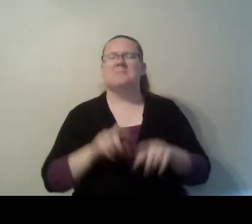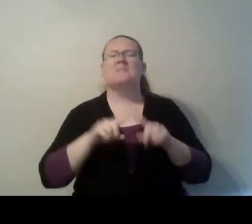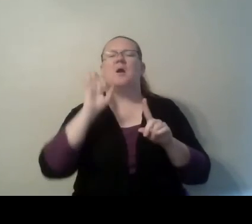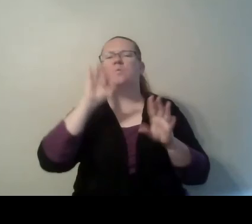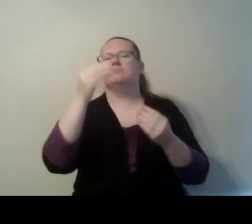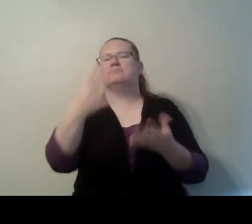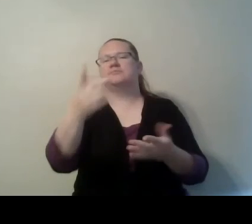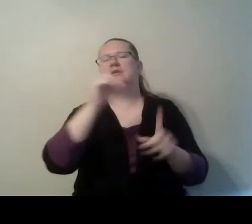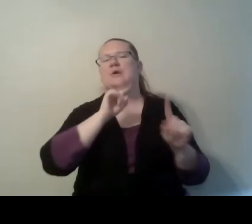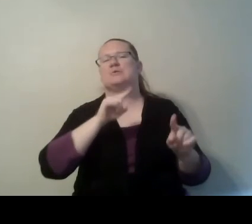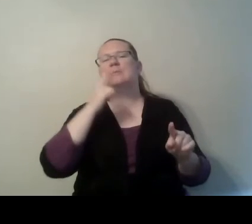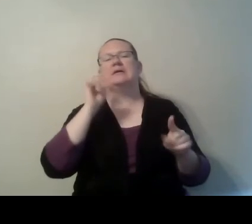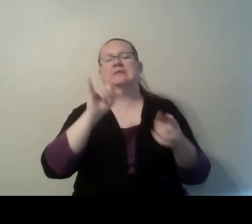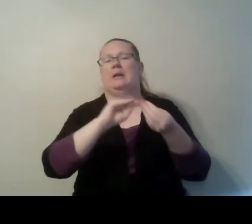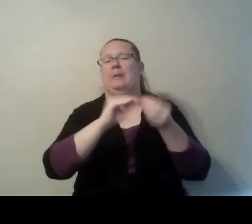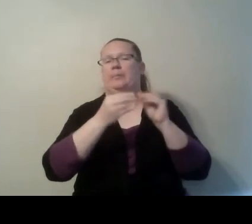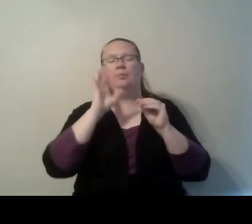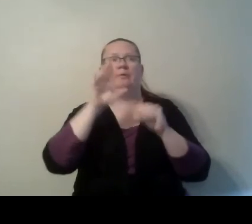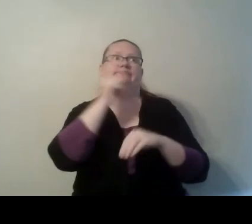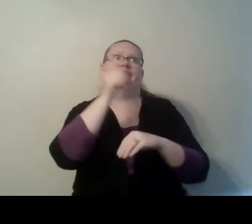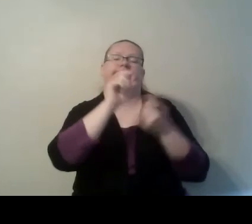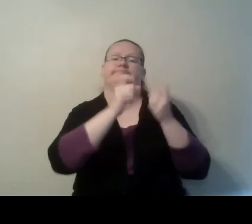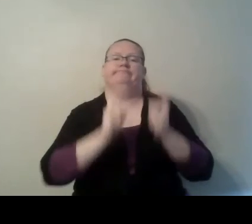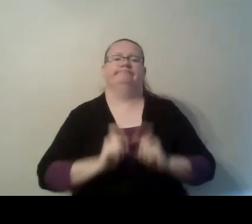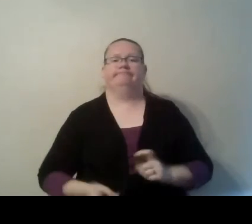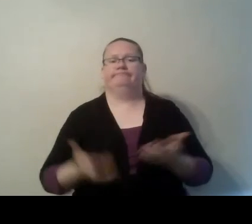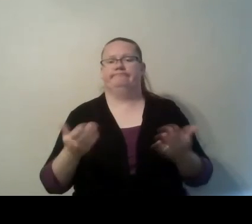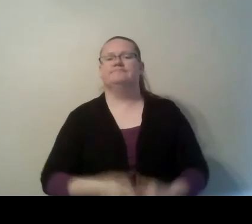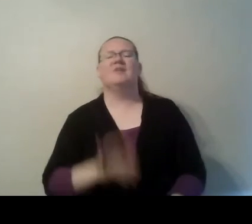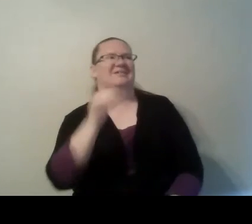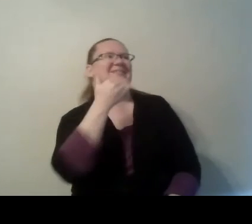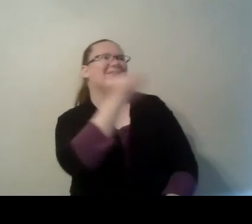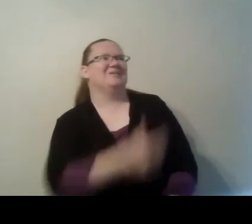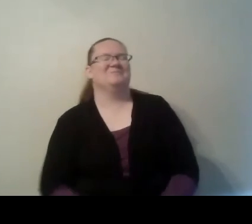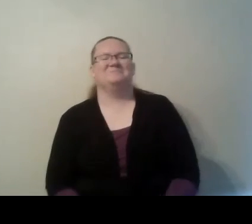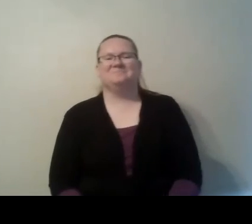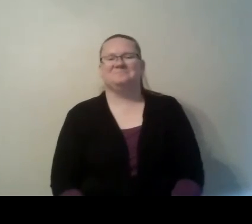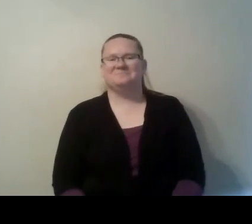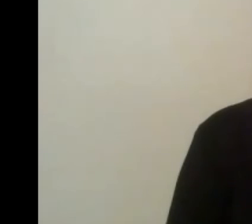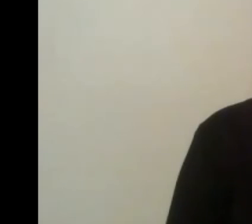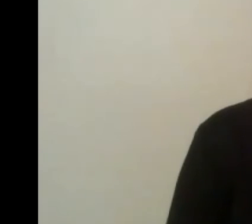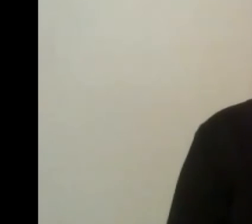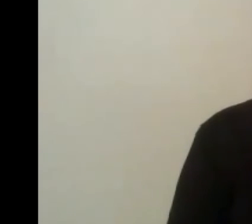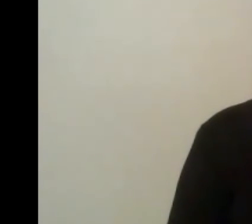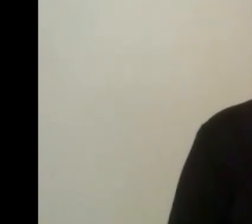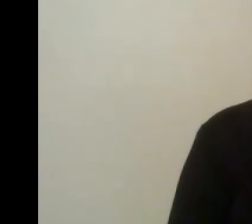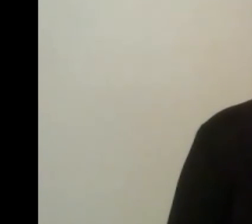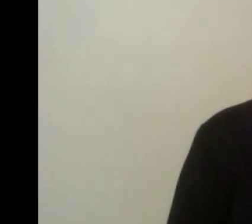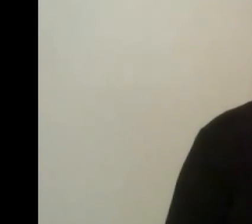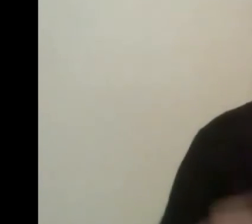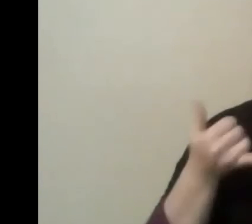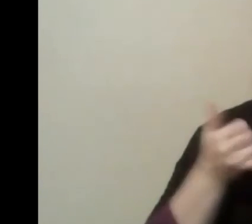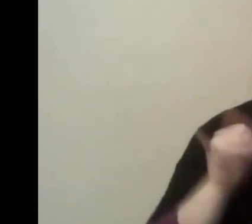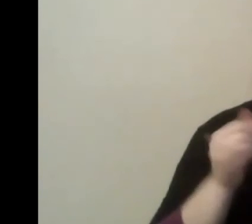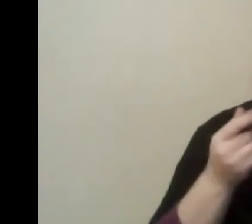those numbers may change by the day. All right, thank you. Okay. Yeah, we're still trying to check